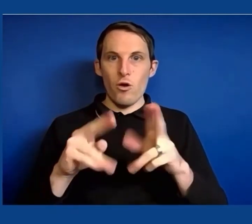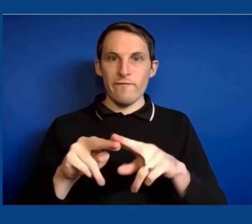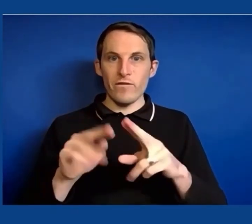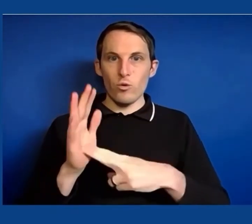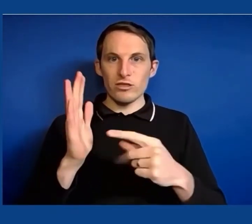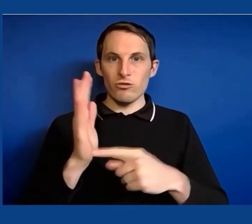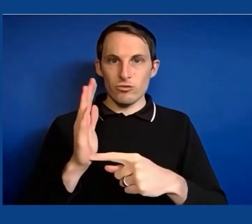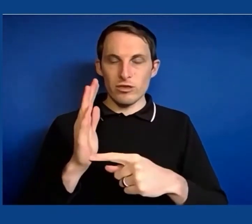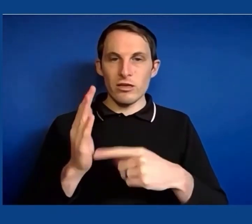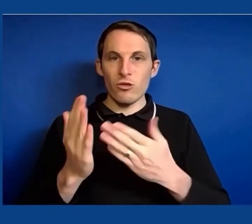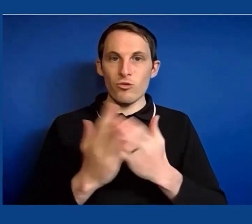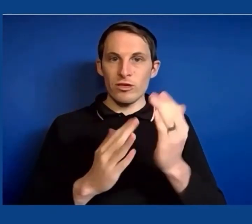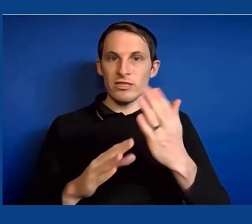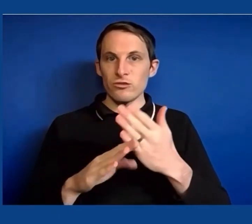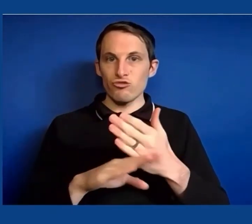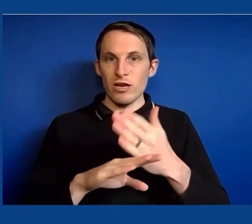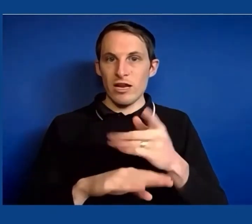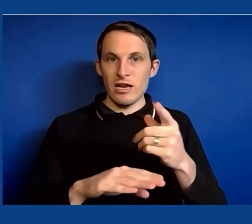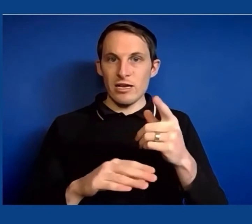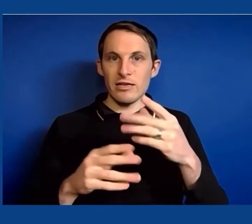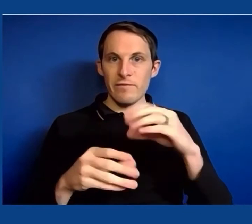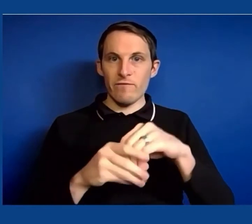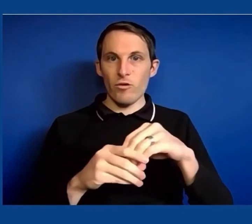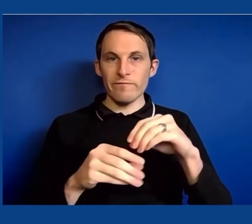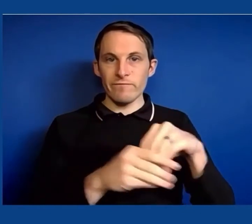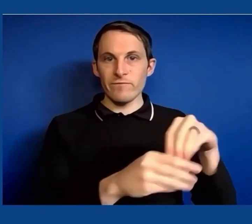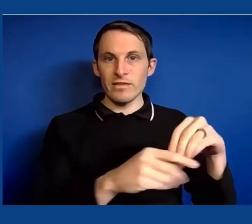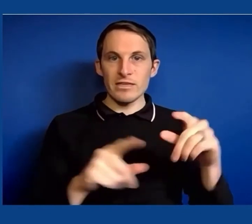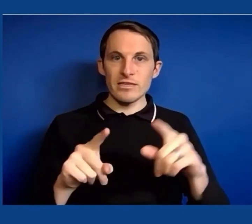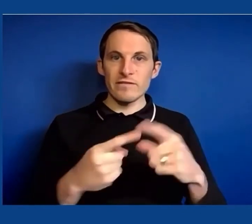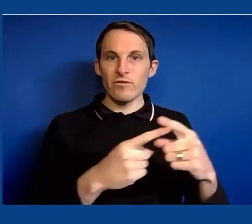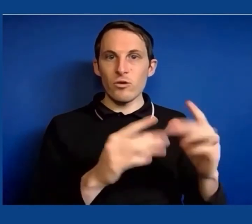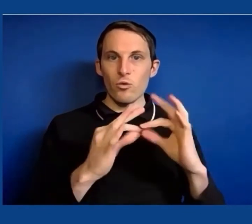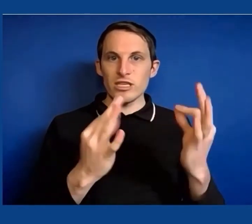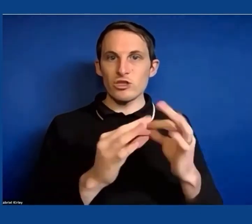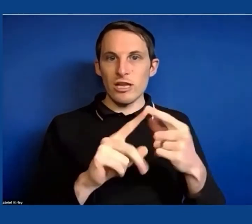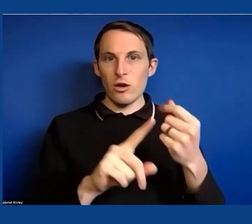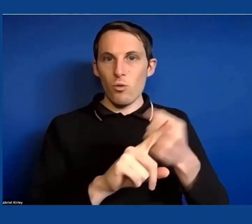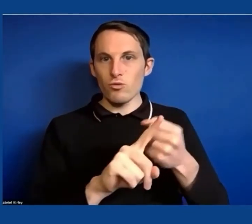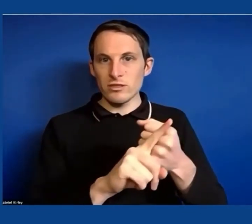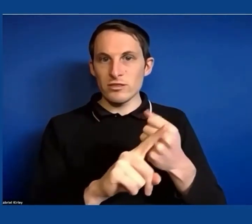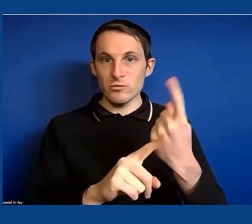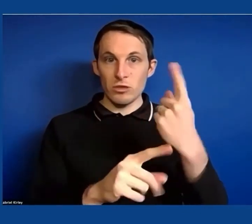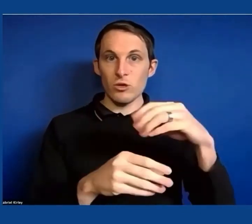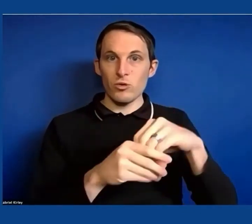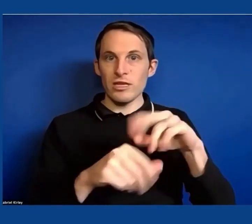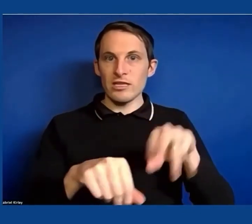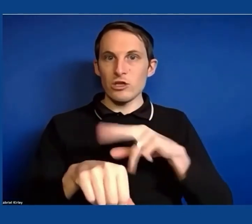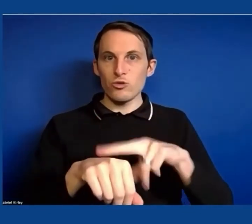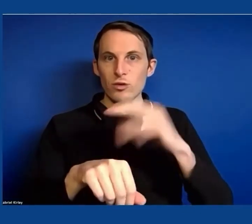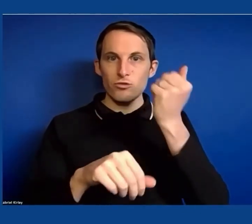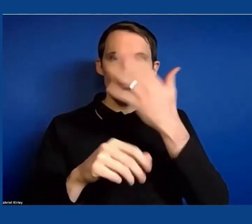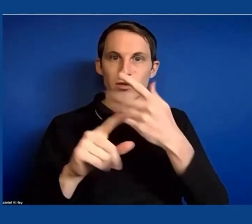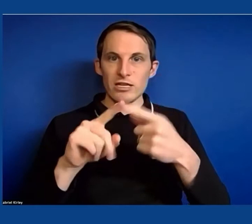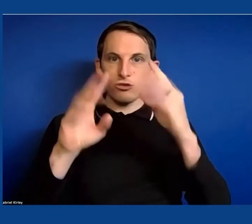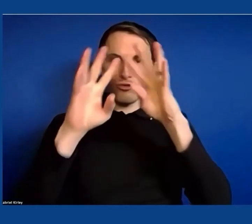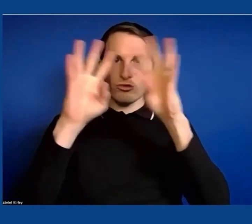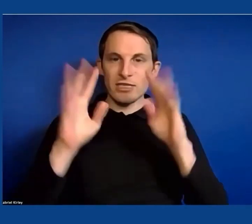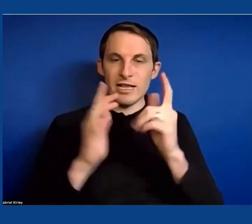career, Eddie has been involved with a number of organisations and causes, including the National Aboriginal and Torres Strait Islander